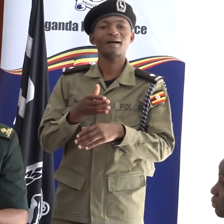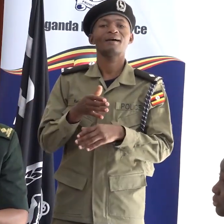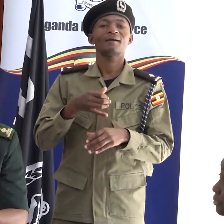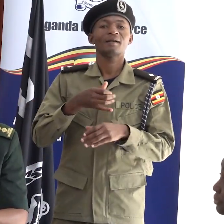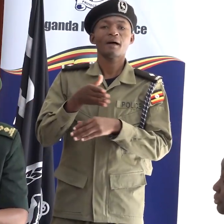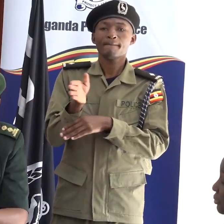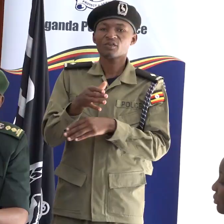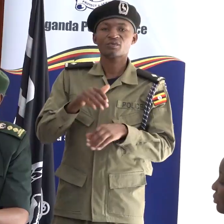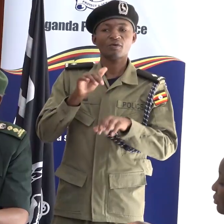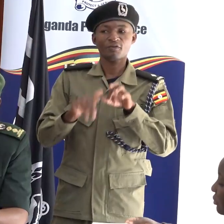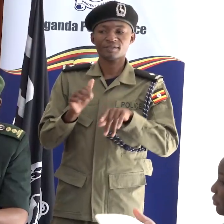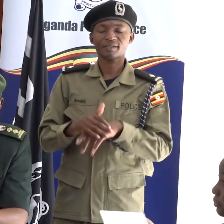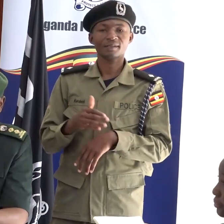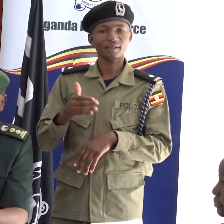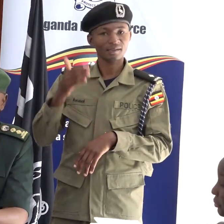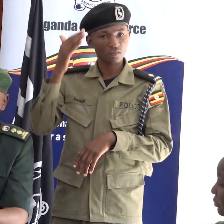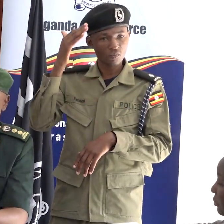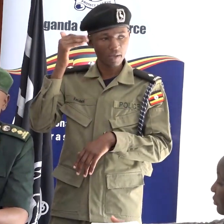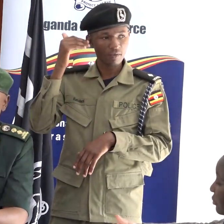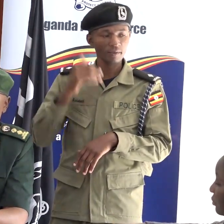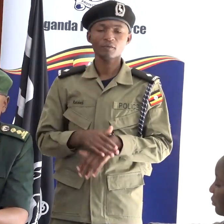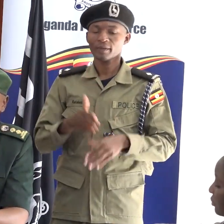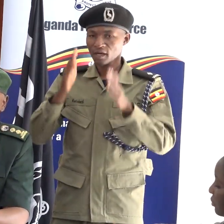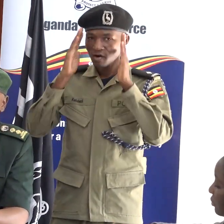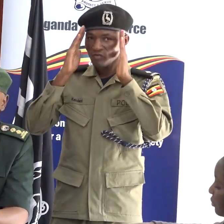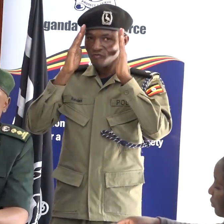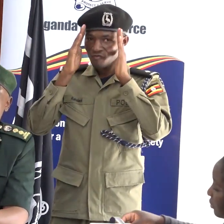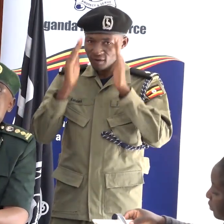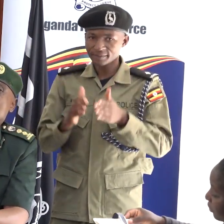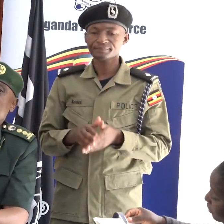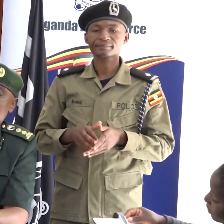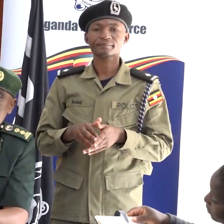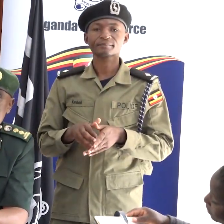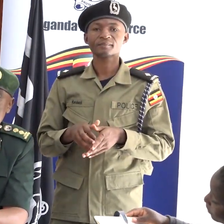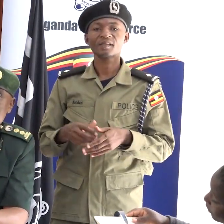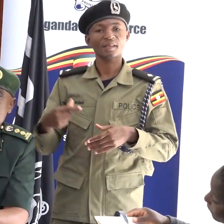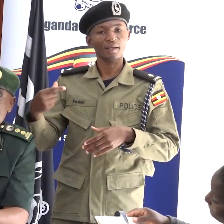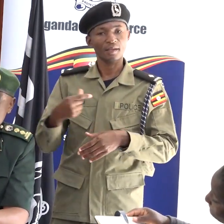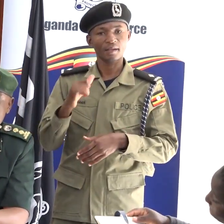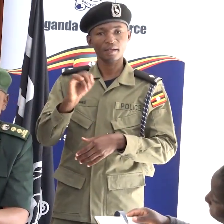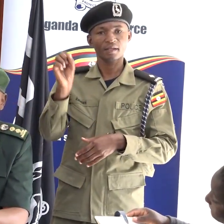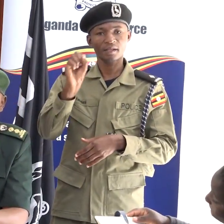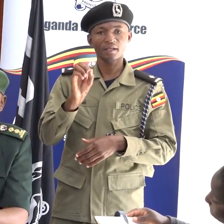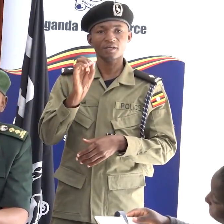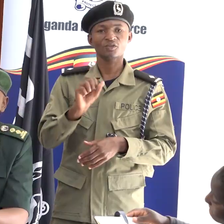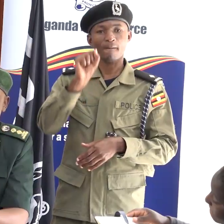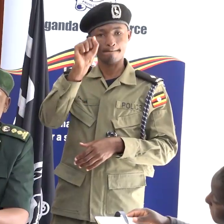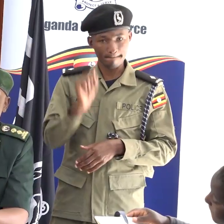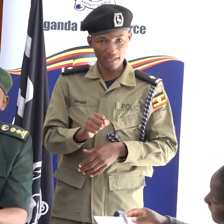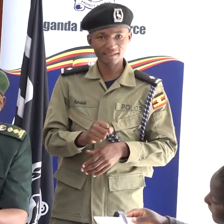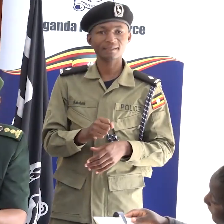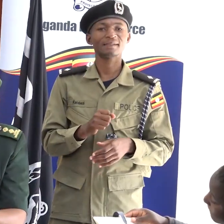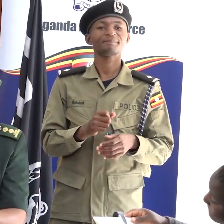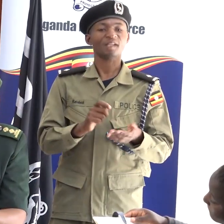there. That's why we are now emphasizing the fact that the GISO must put